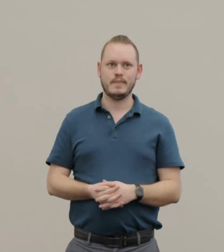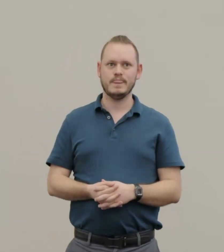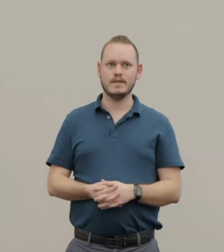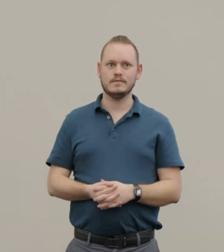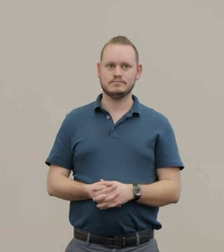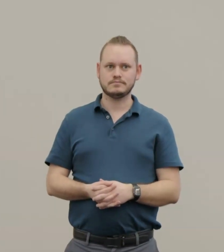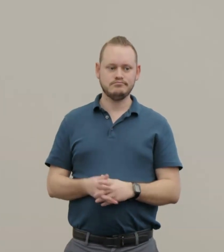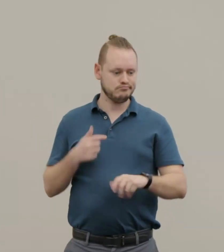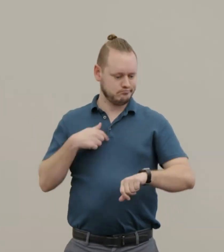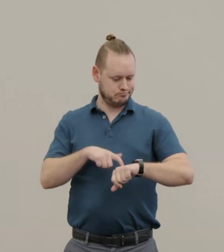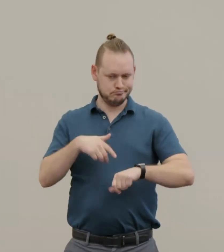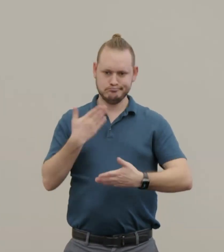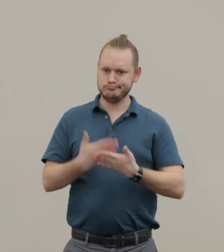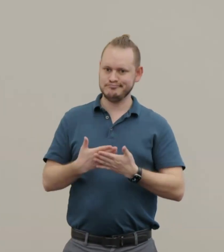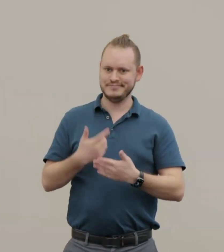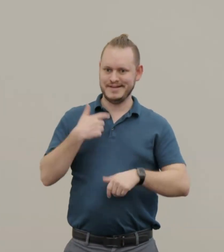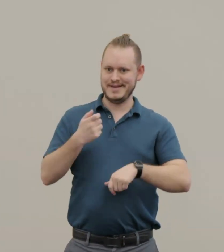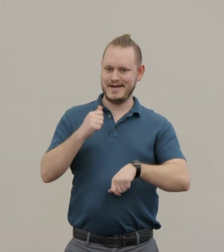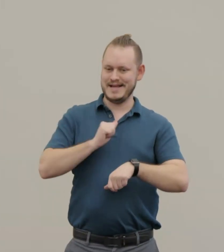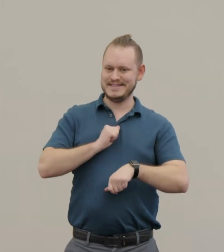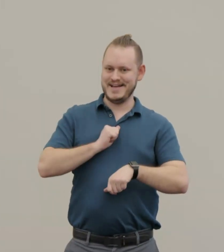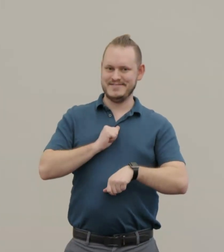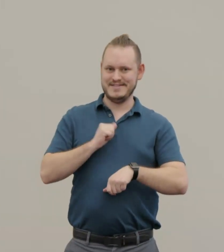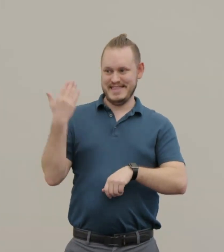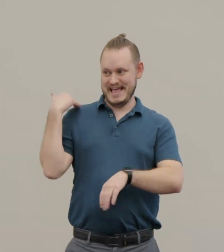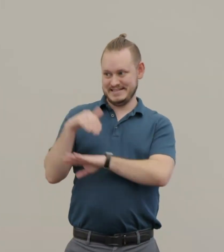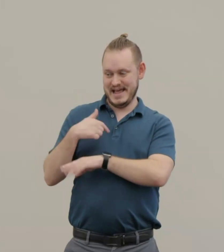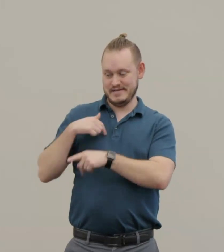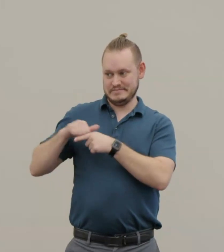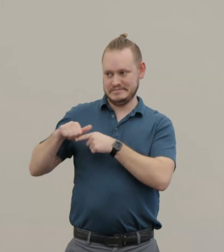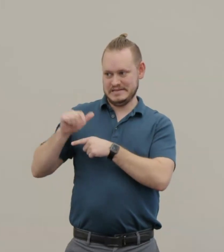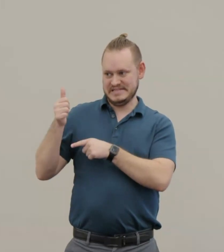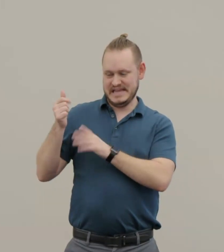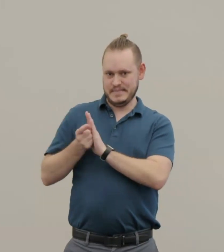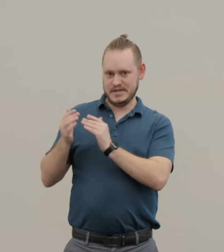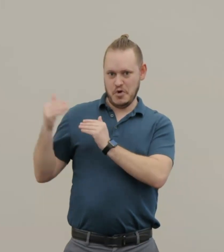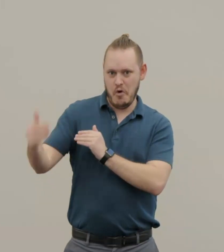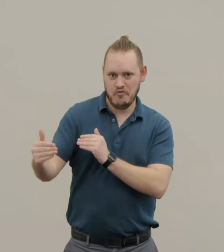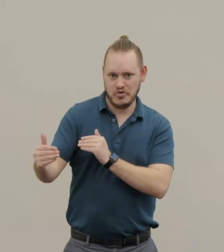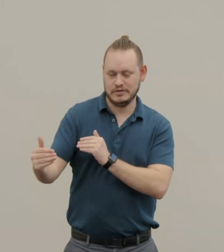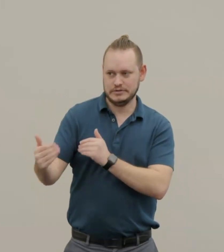I'm not doing too bad. Okay. I timed myself and I went 10 minutes over last night, so we're going to try not to do that.